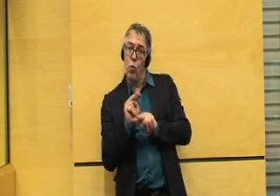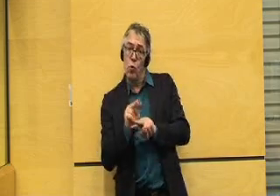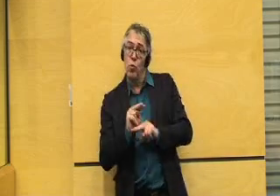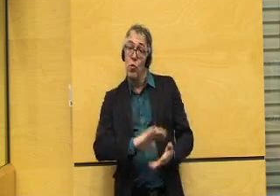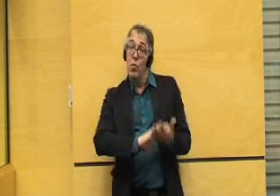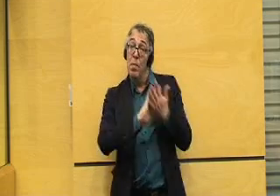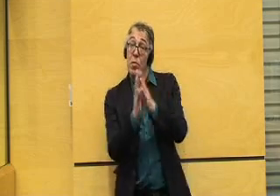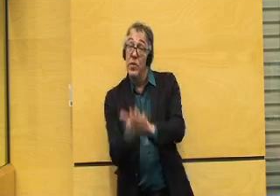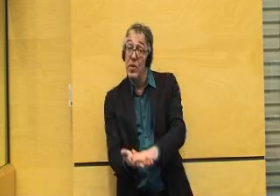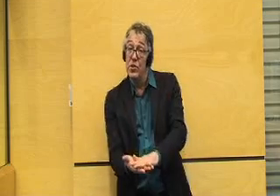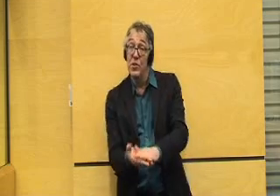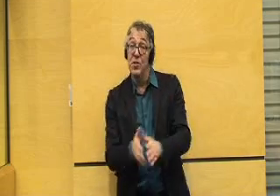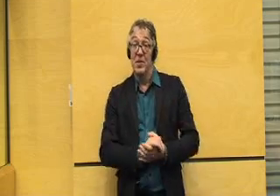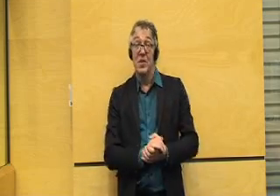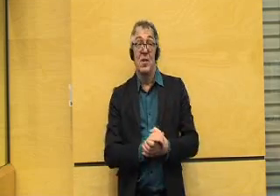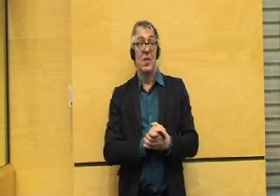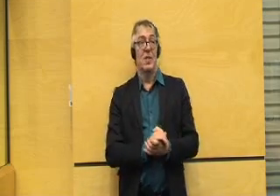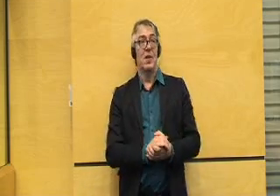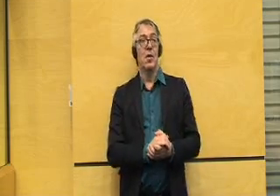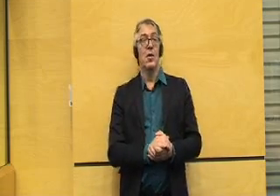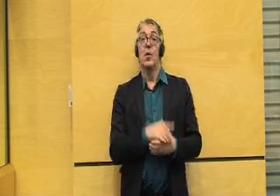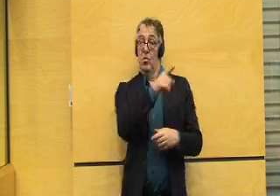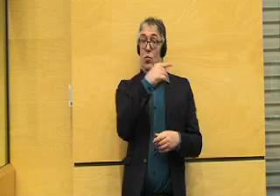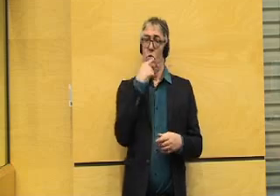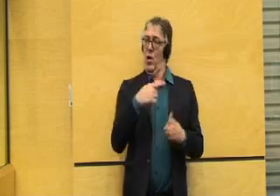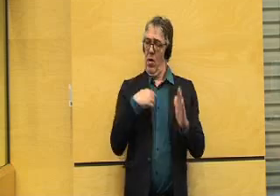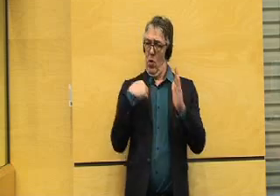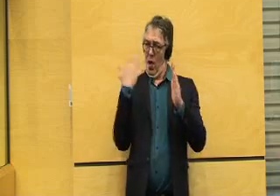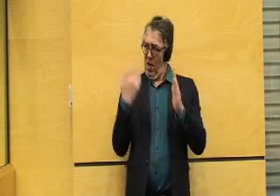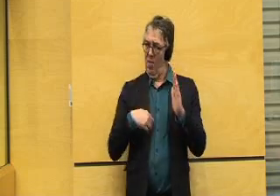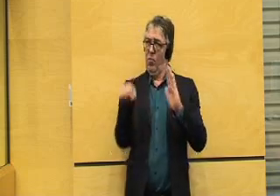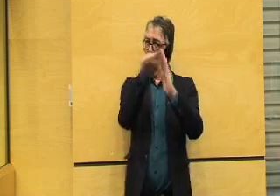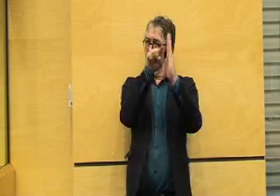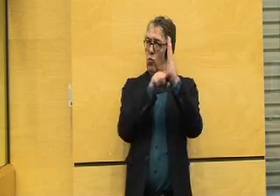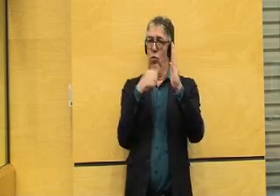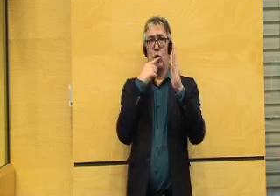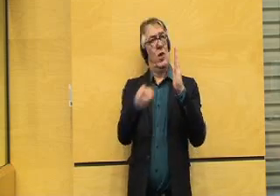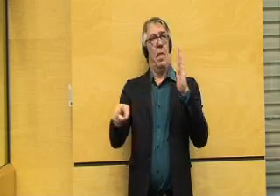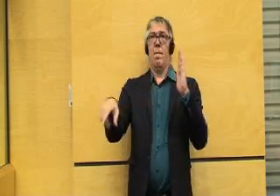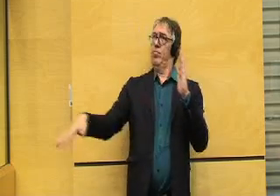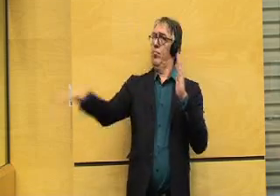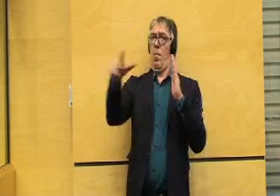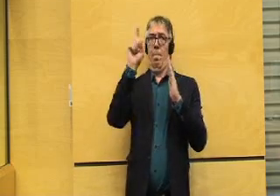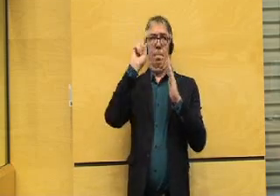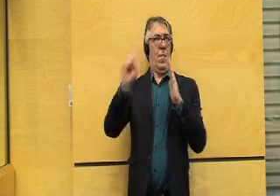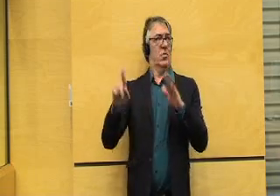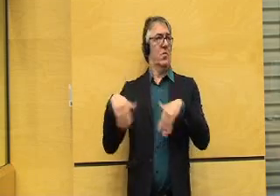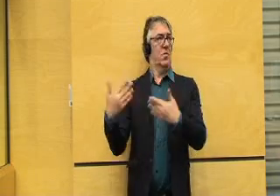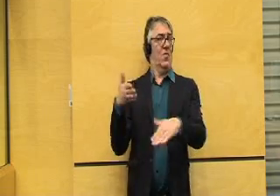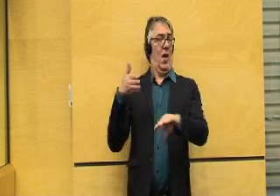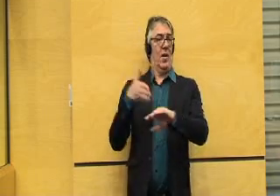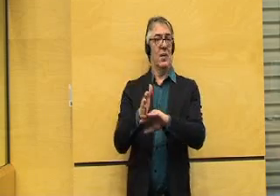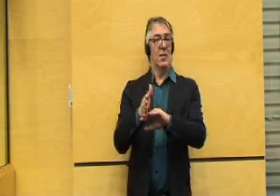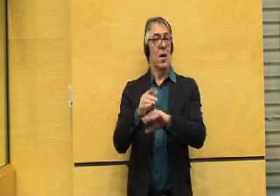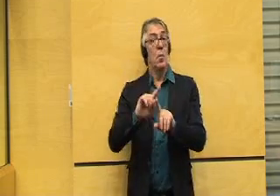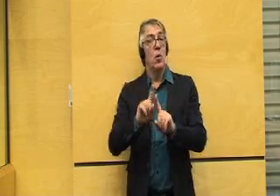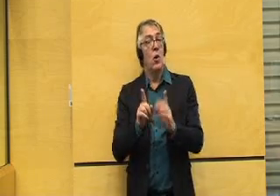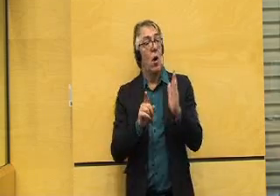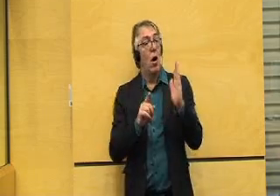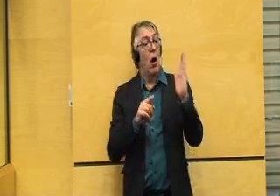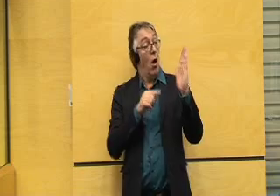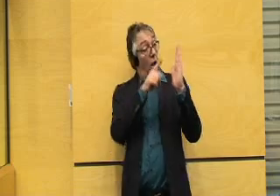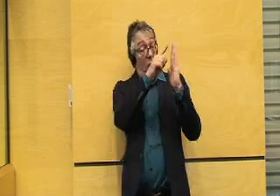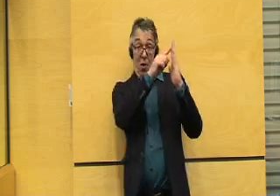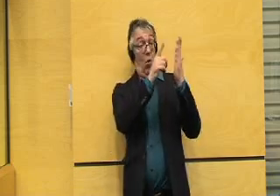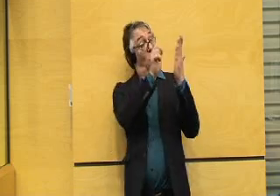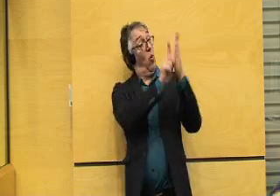where it says there has to be accessibility has to be provided. We would like to hear more about how it is being monitored, how it's made